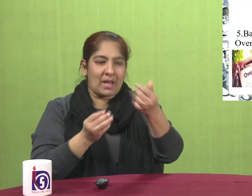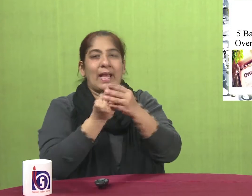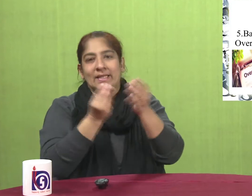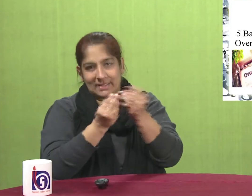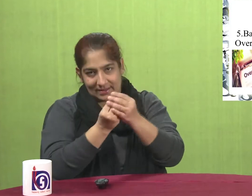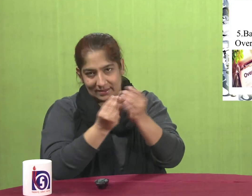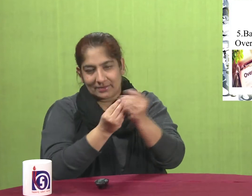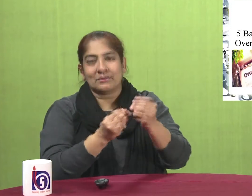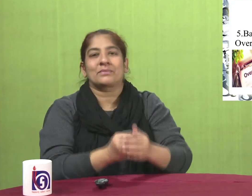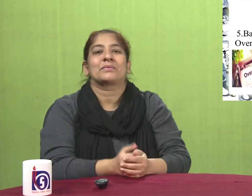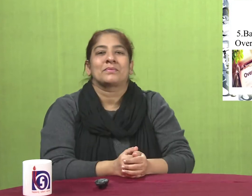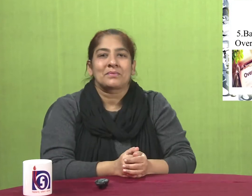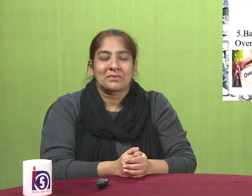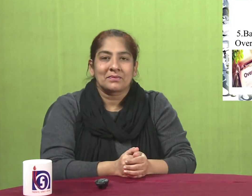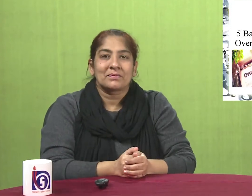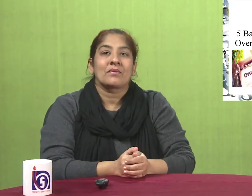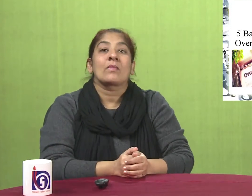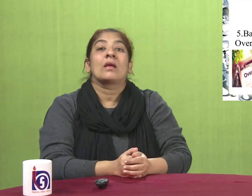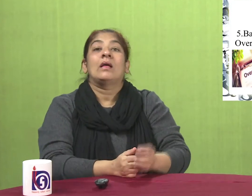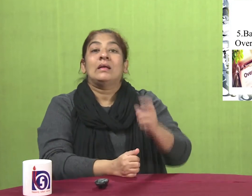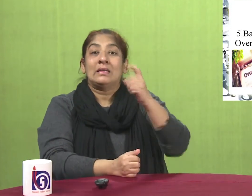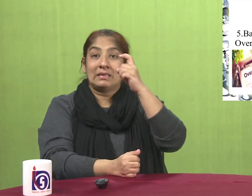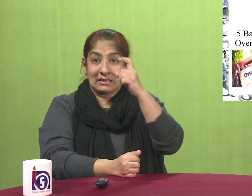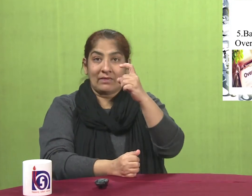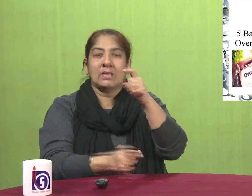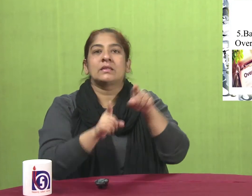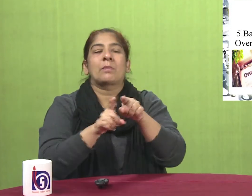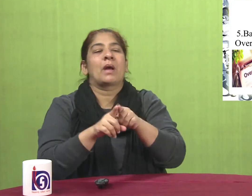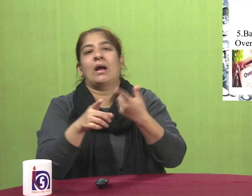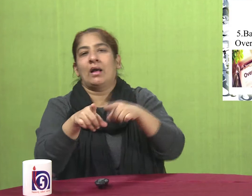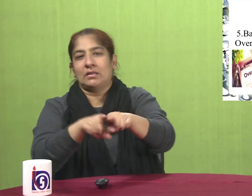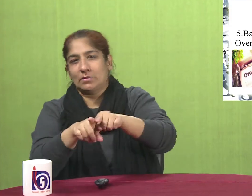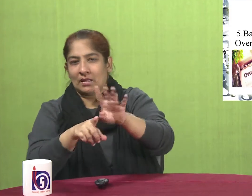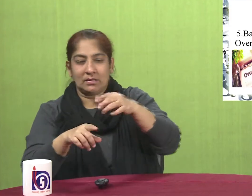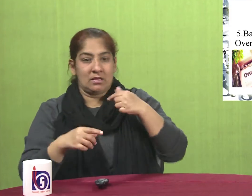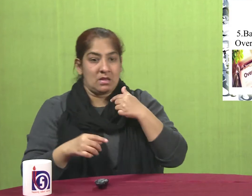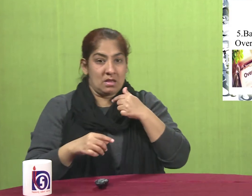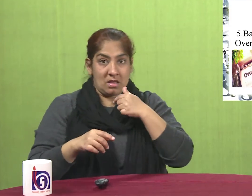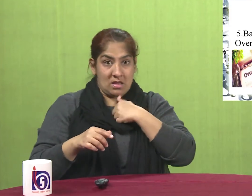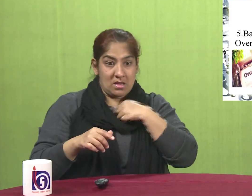Seventh is SMS